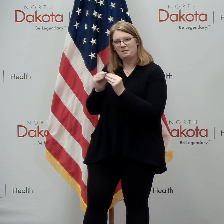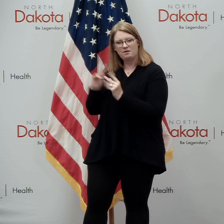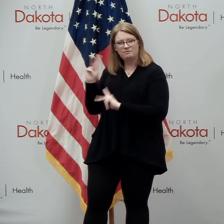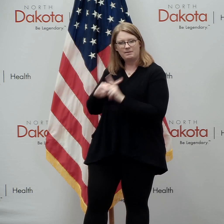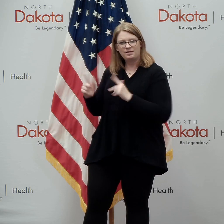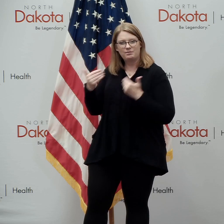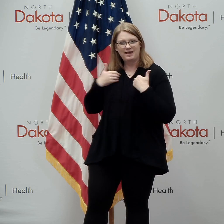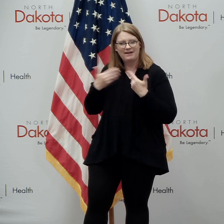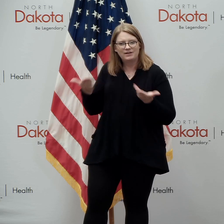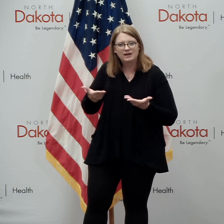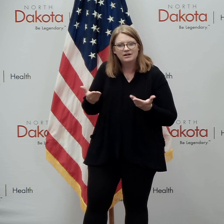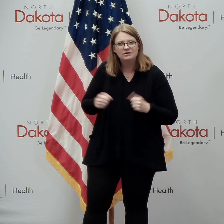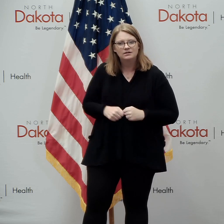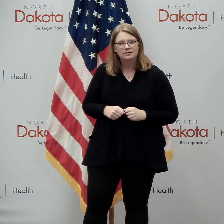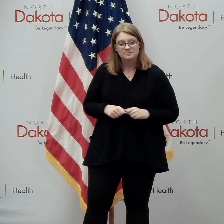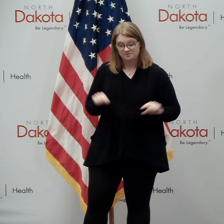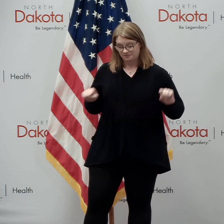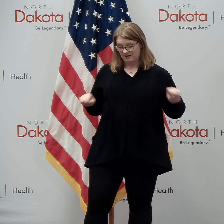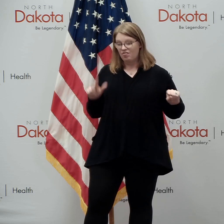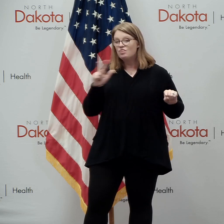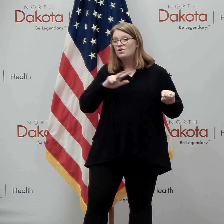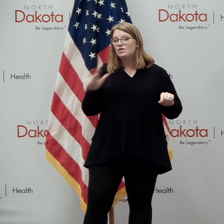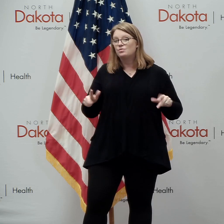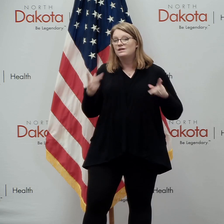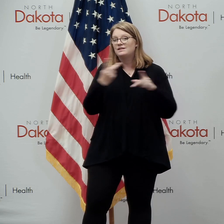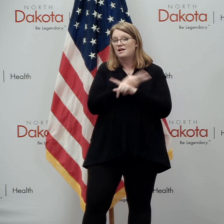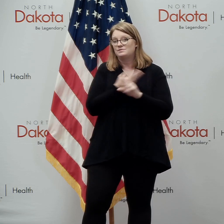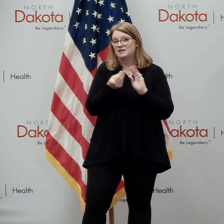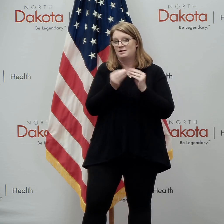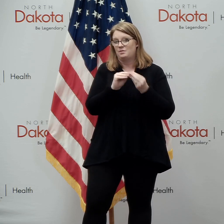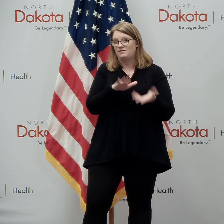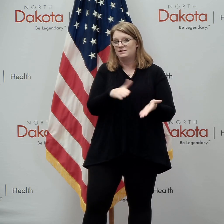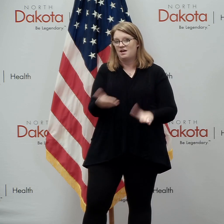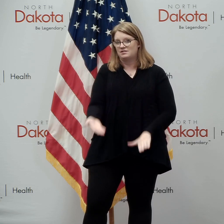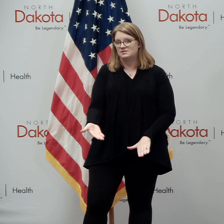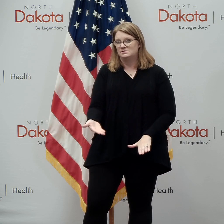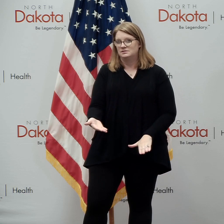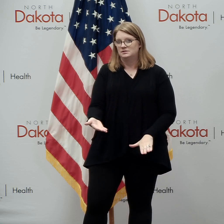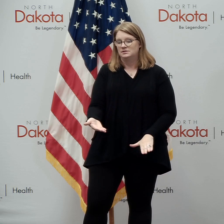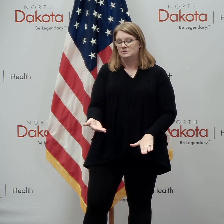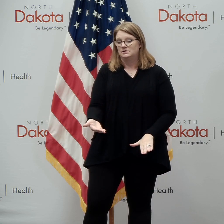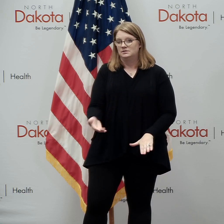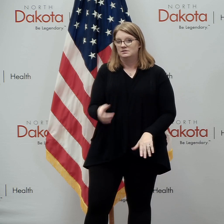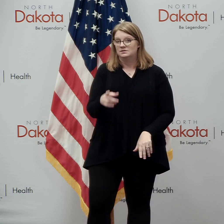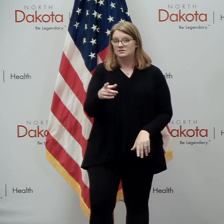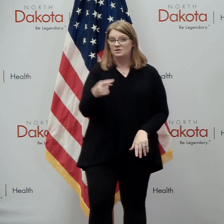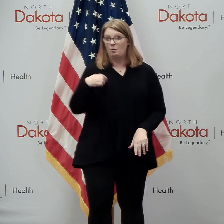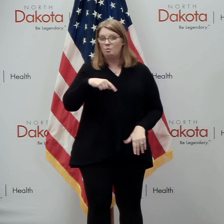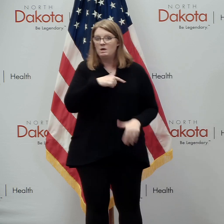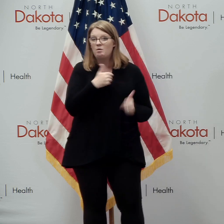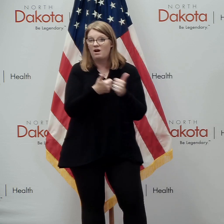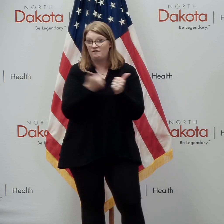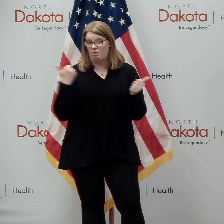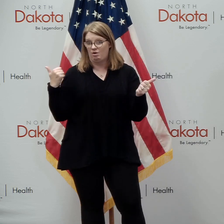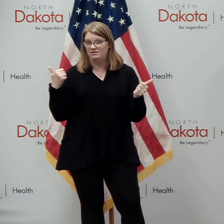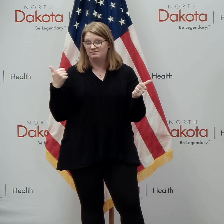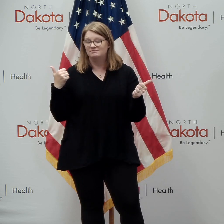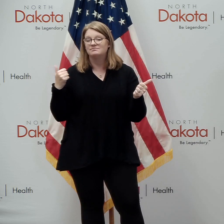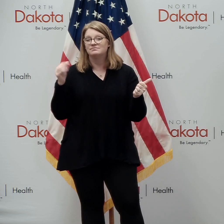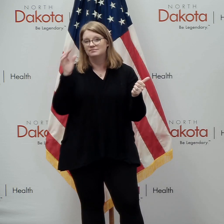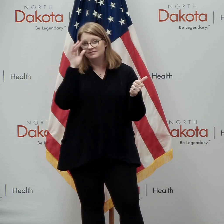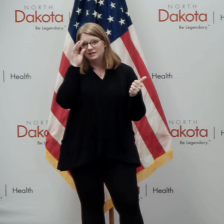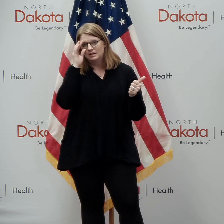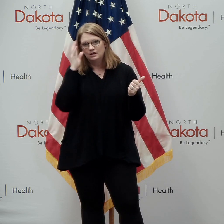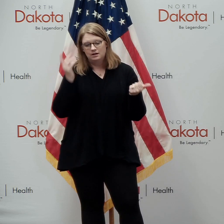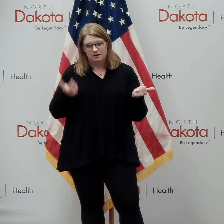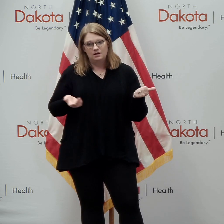they've had 33 times the number of deaths. And again, we're trying to be proactive and avoid that situation. But you don't have to go even